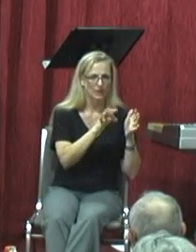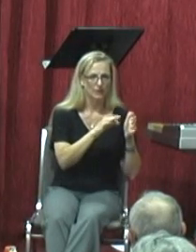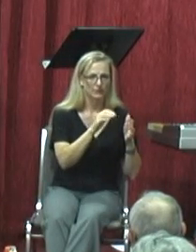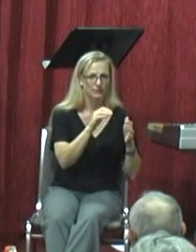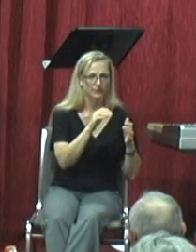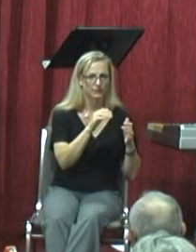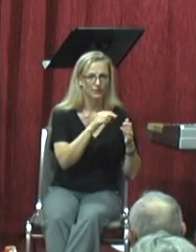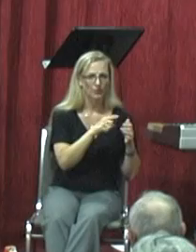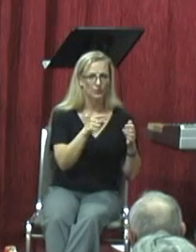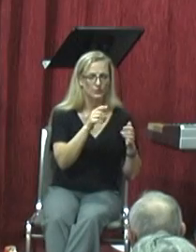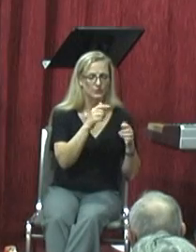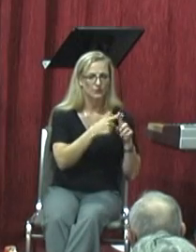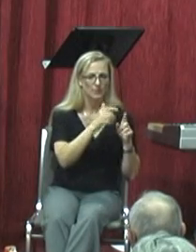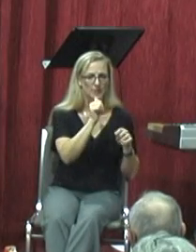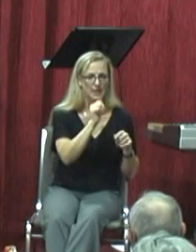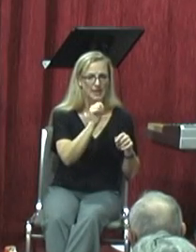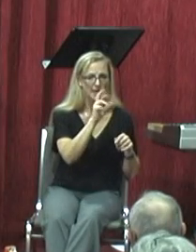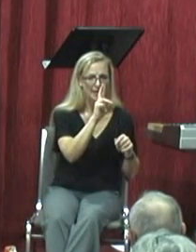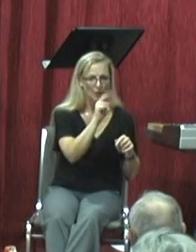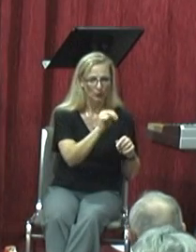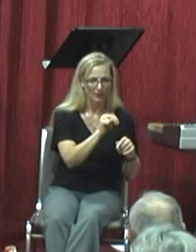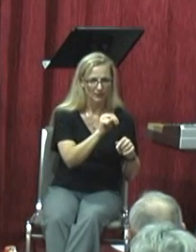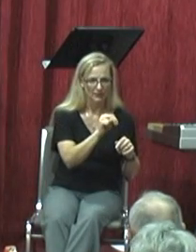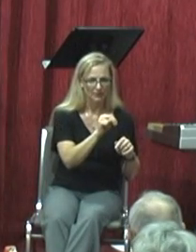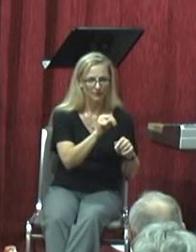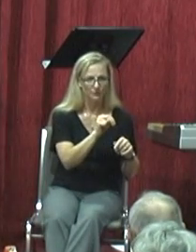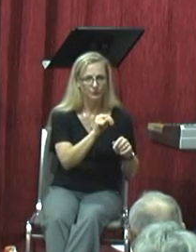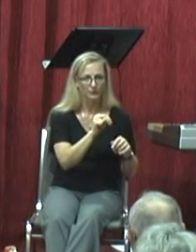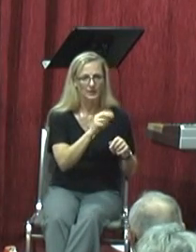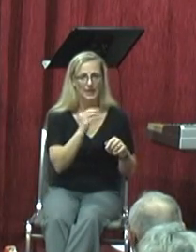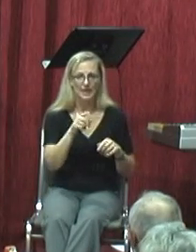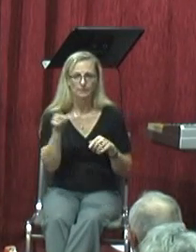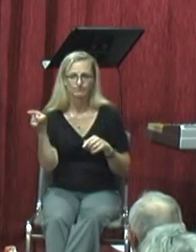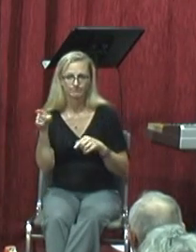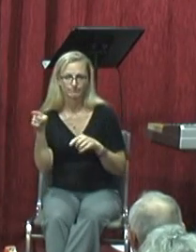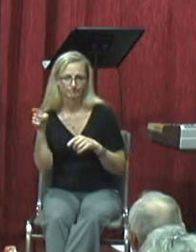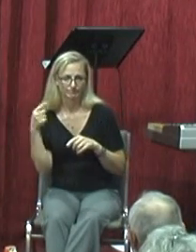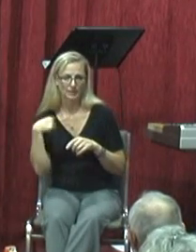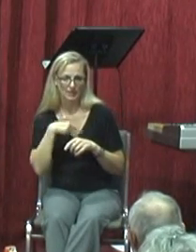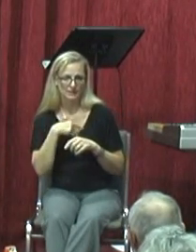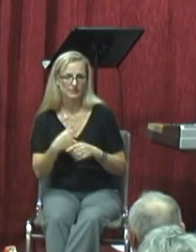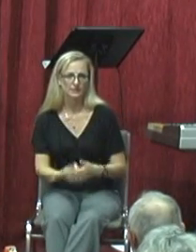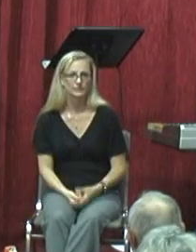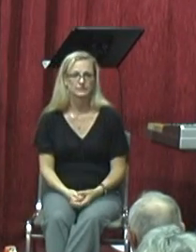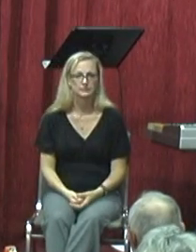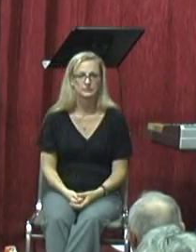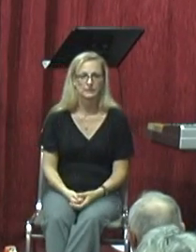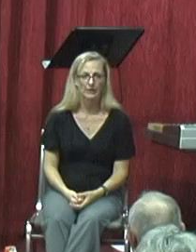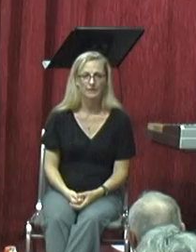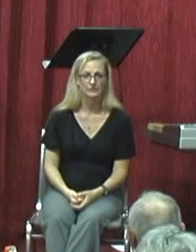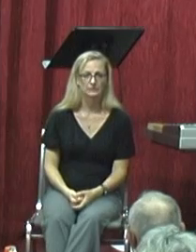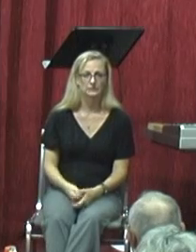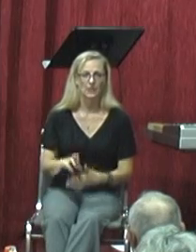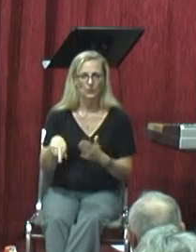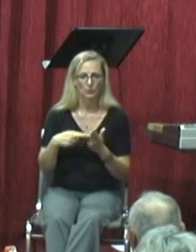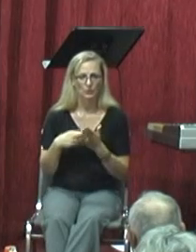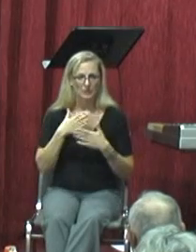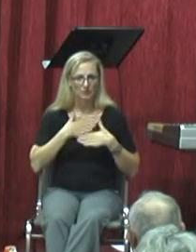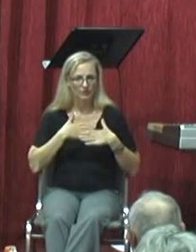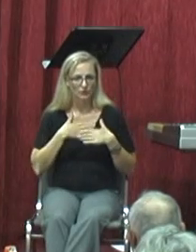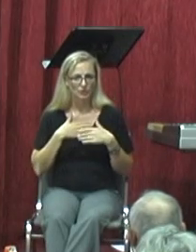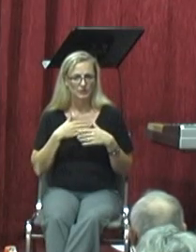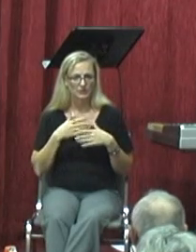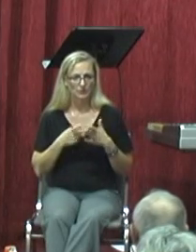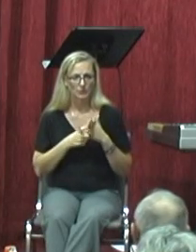Aaronic Kohanim, the roles and the privileges and the requirements of the Aaronic Kohanim, and the roles and the privileges